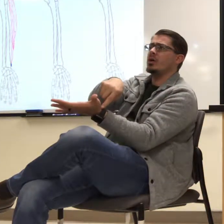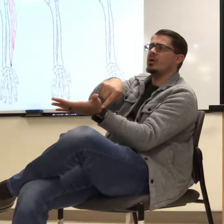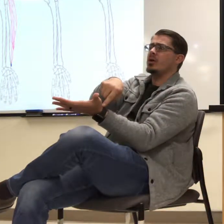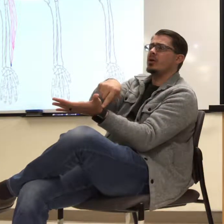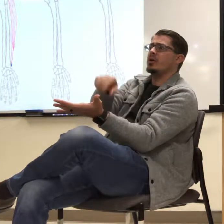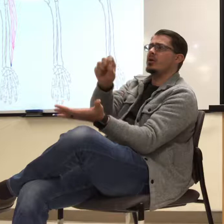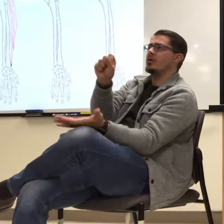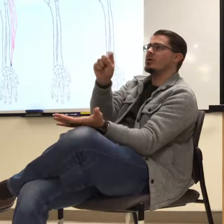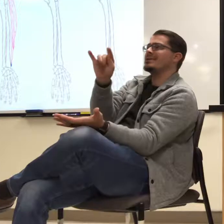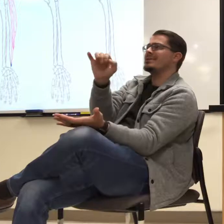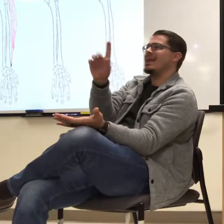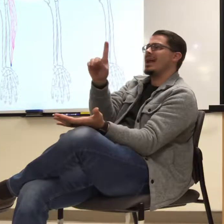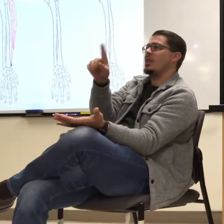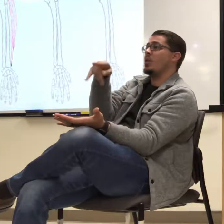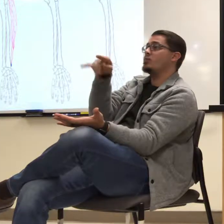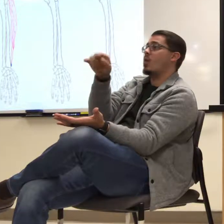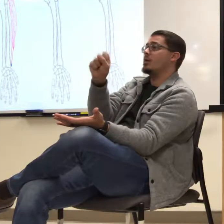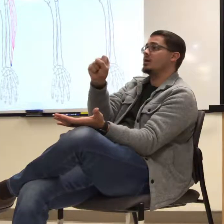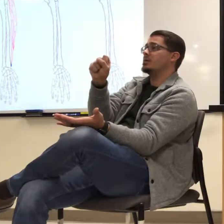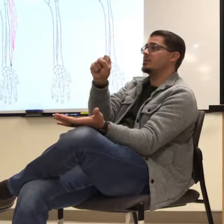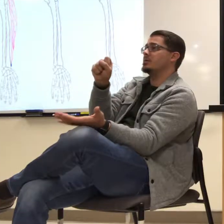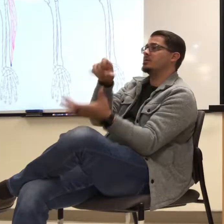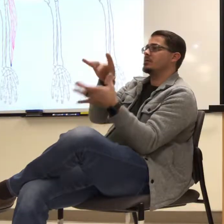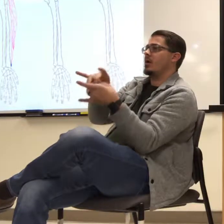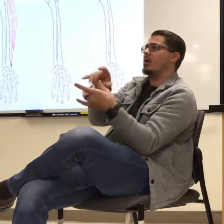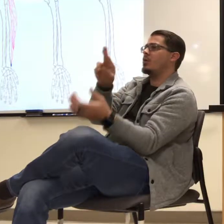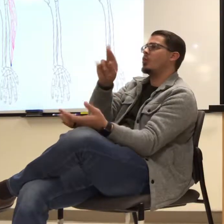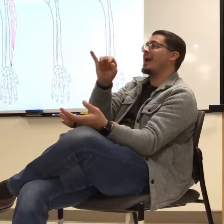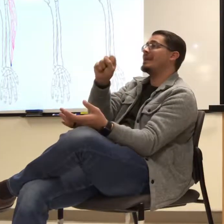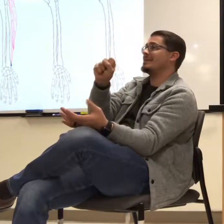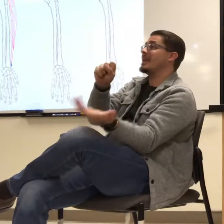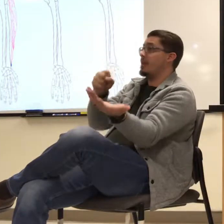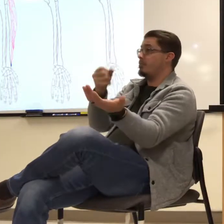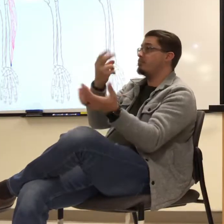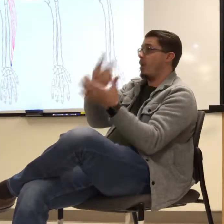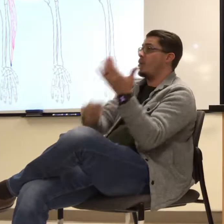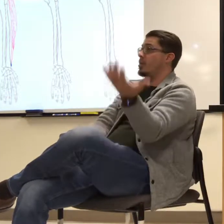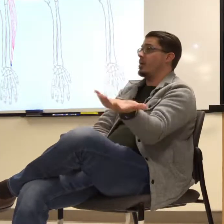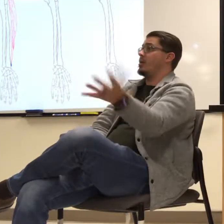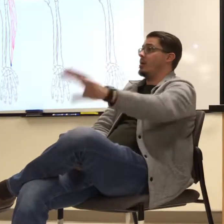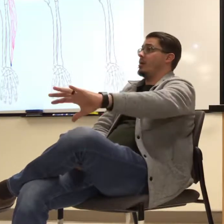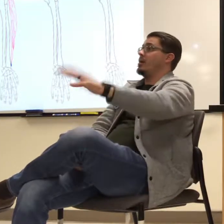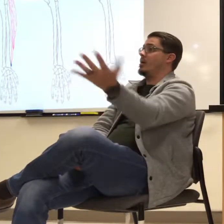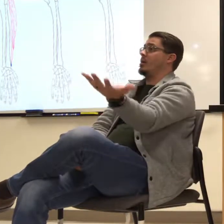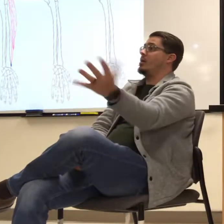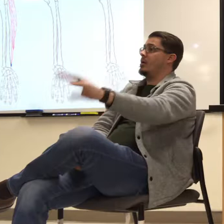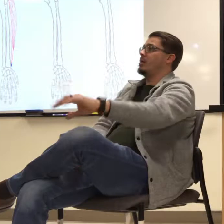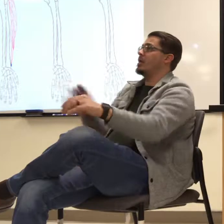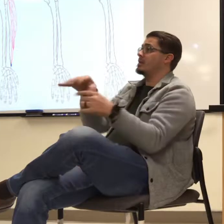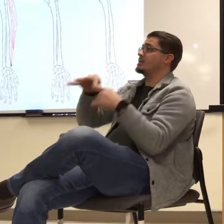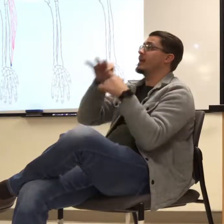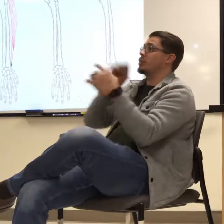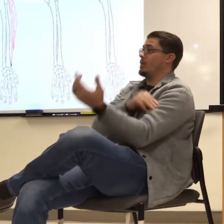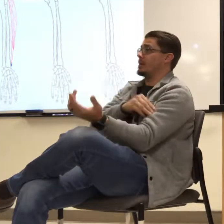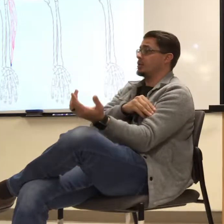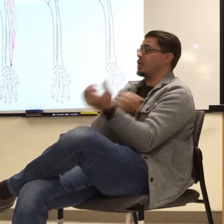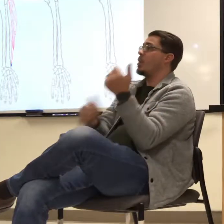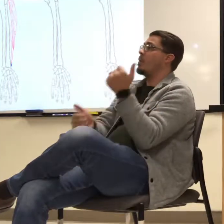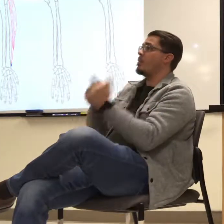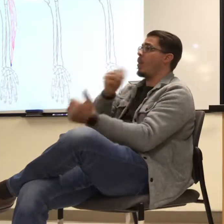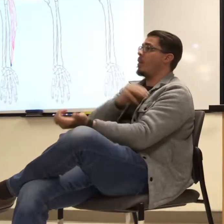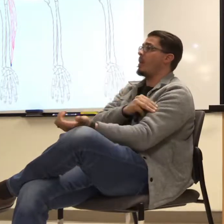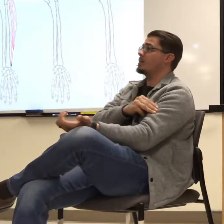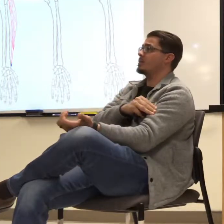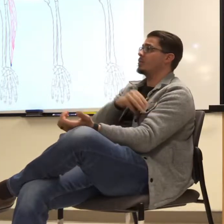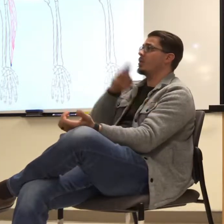Yeah, so it can affect pronation and supination, kind of both. This is kind of an exception muscle. Most muscles